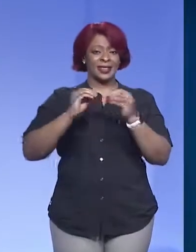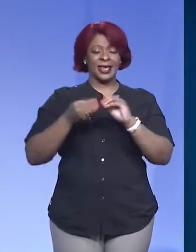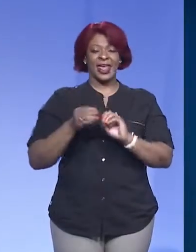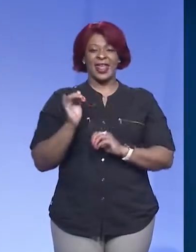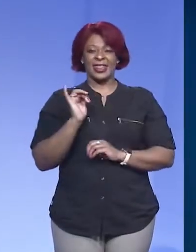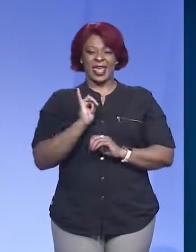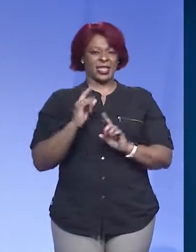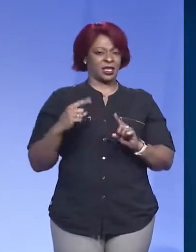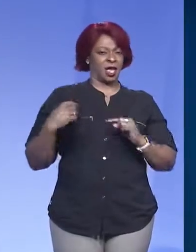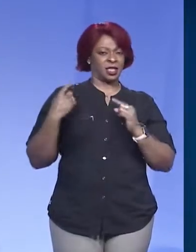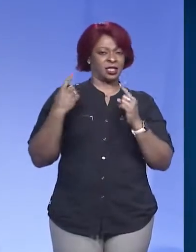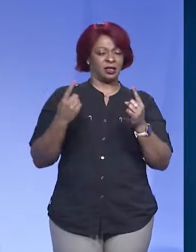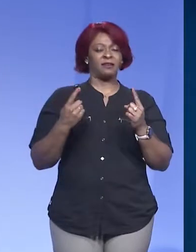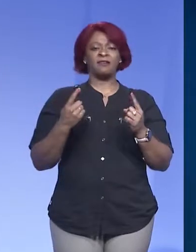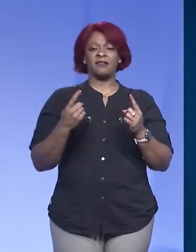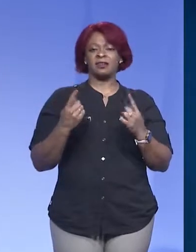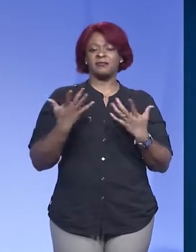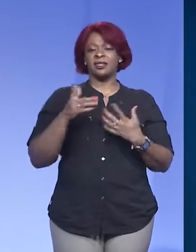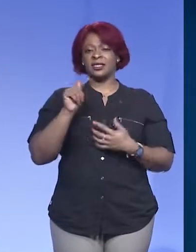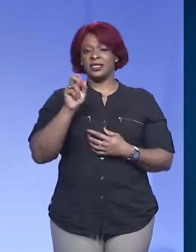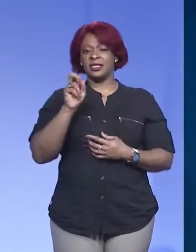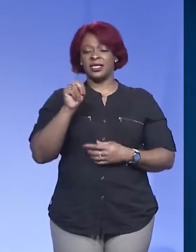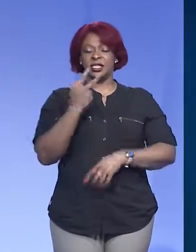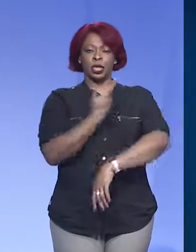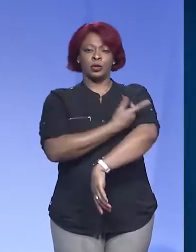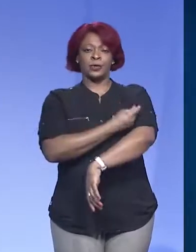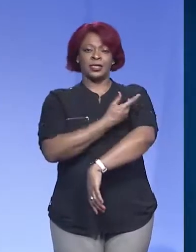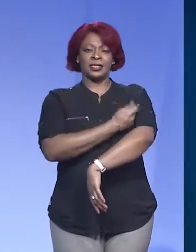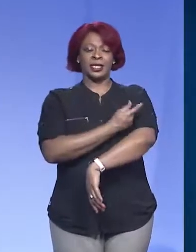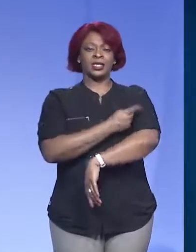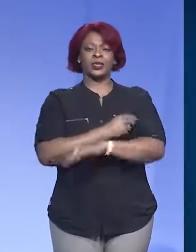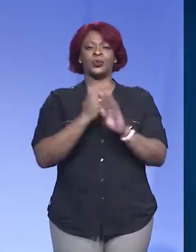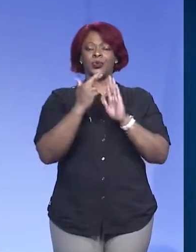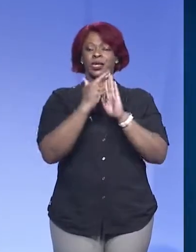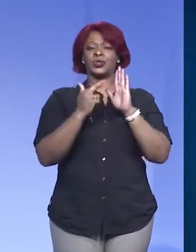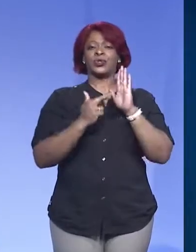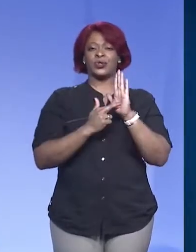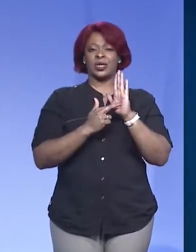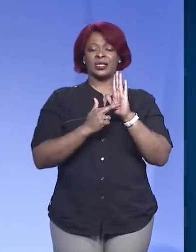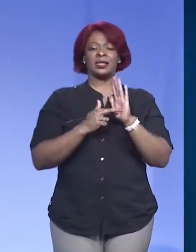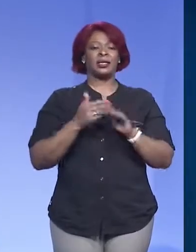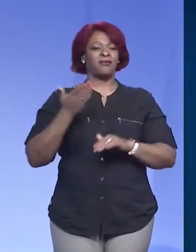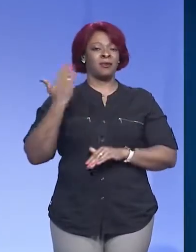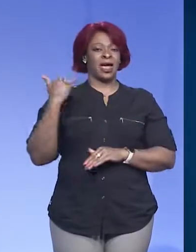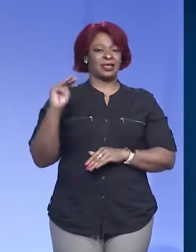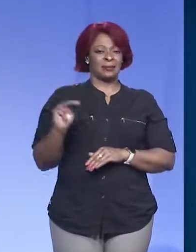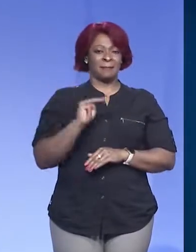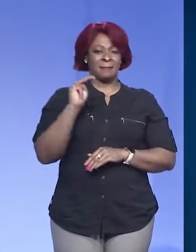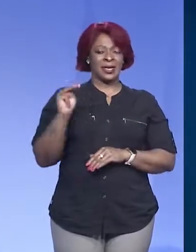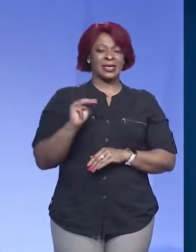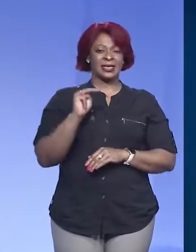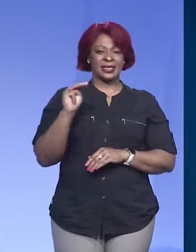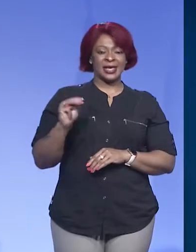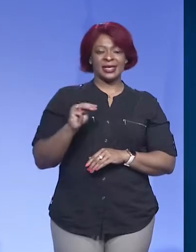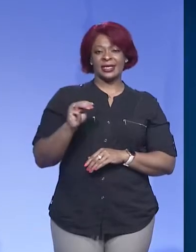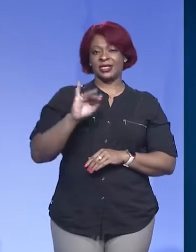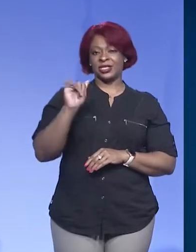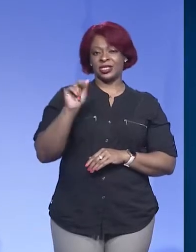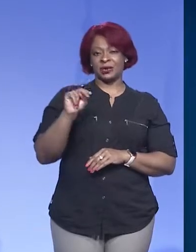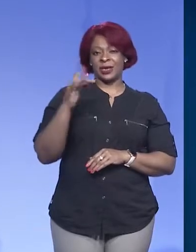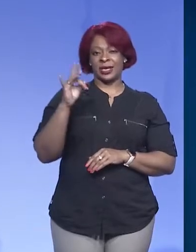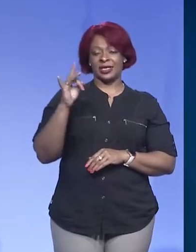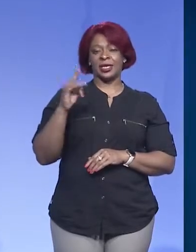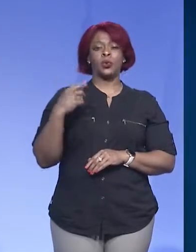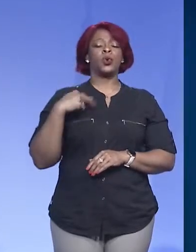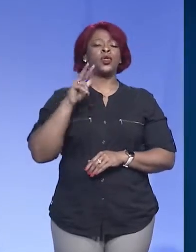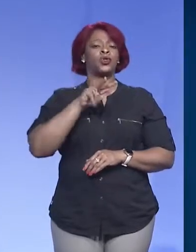as of data that was in the Tennessee Immunization Registry on Monday, the 18th, but we are